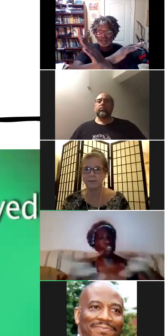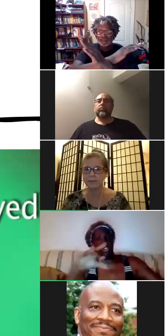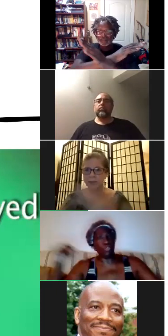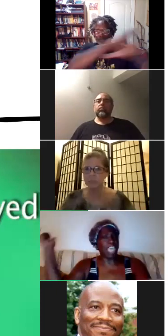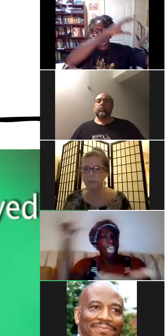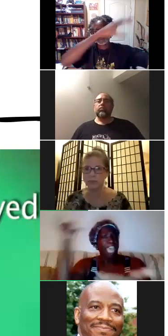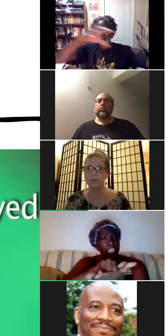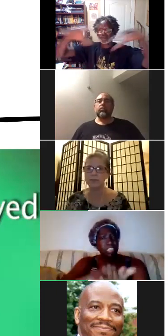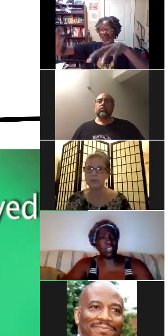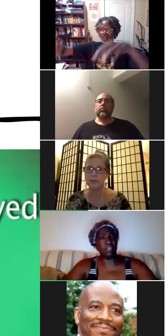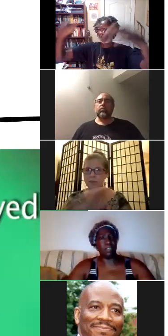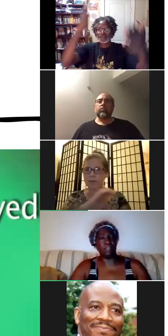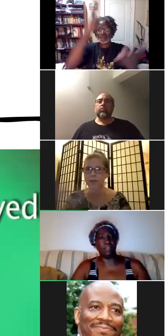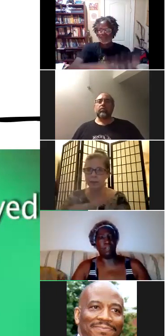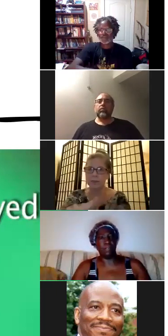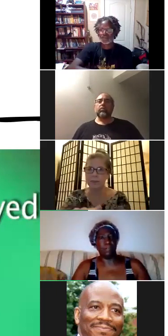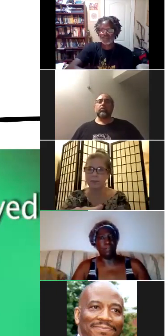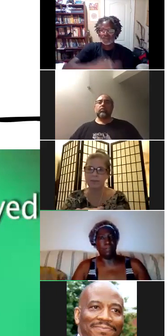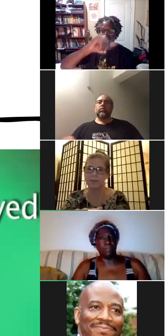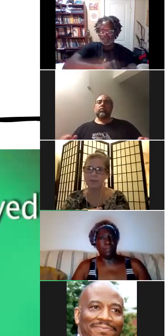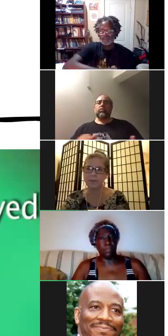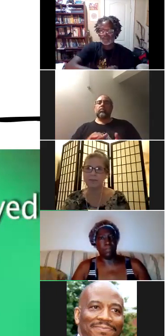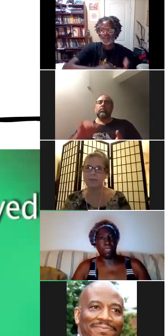Don't do that.